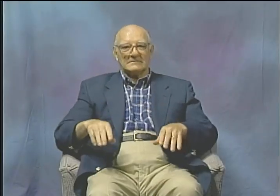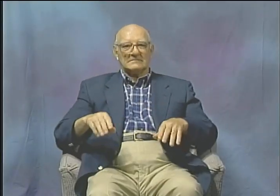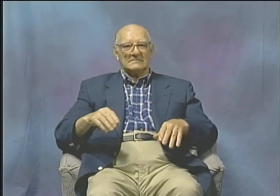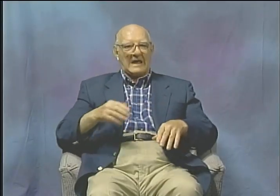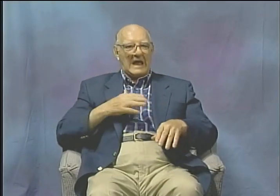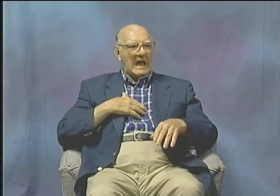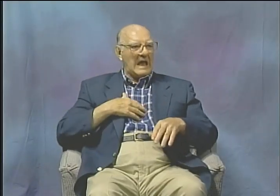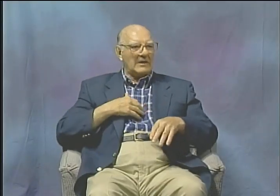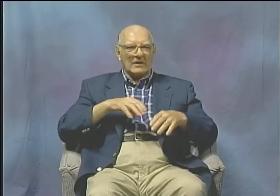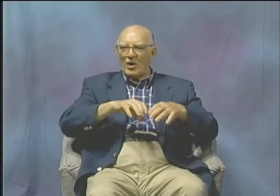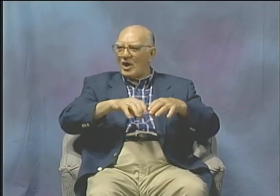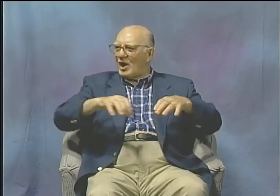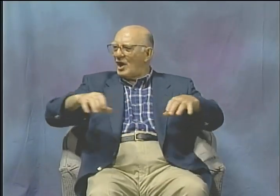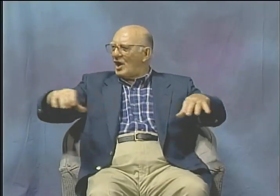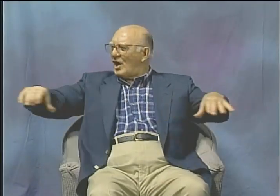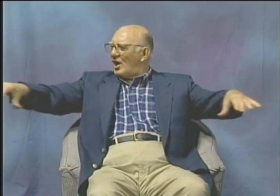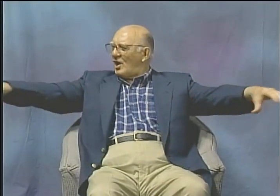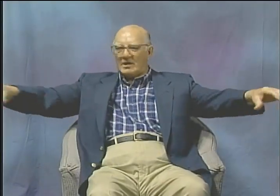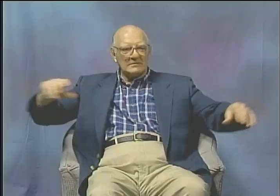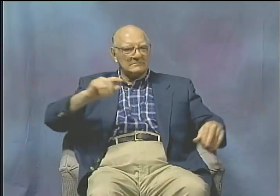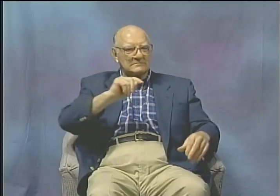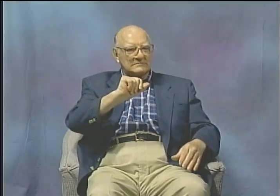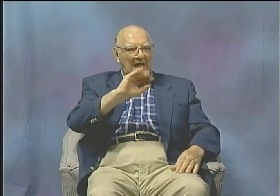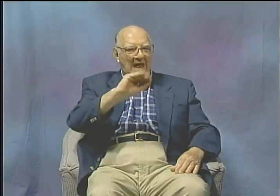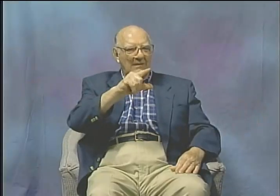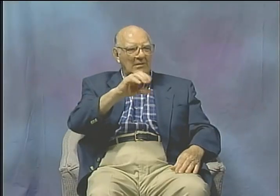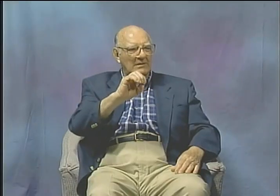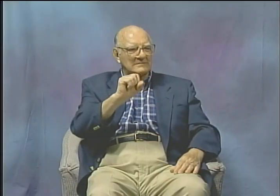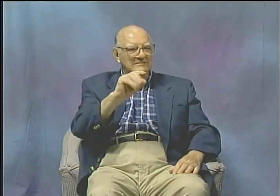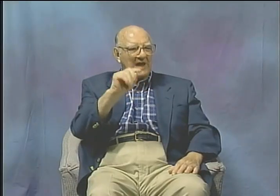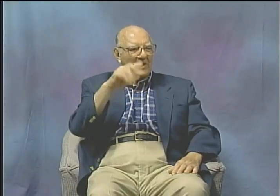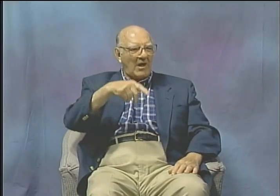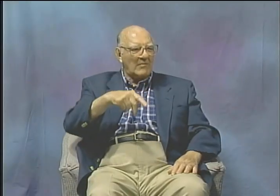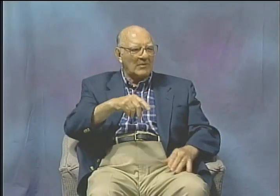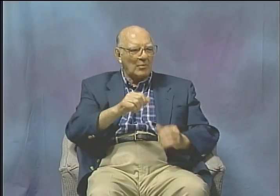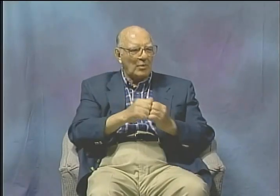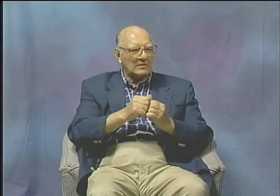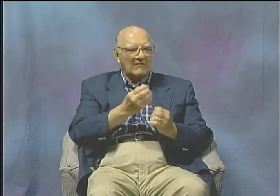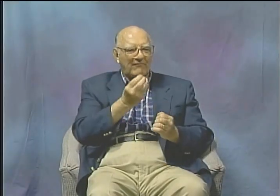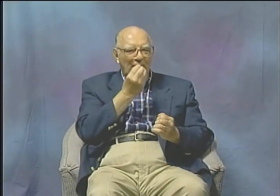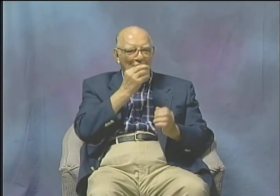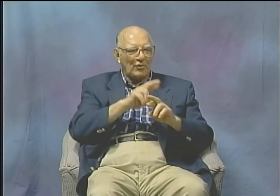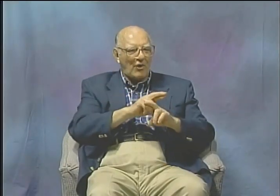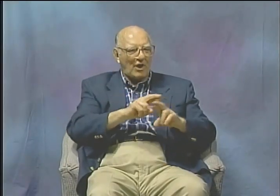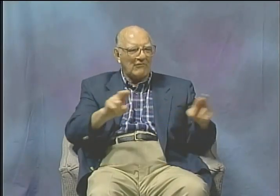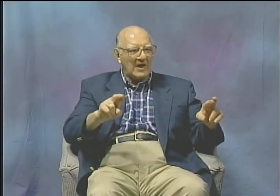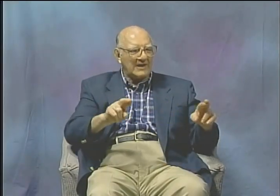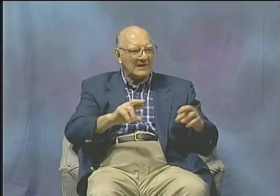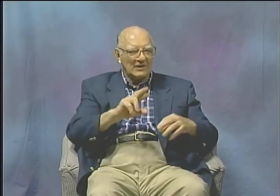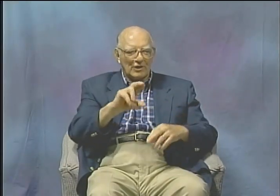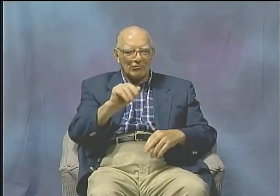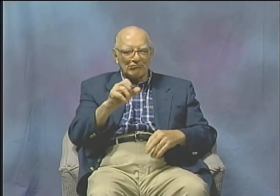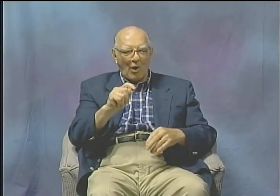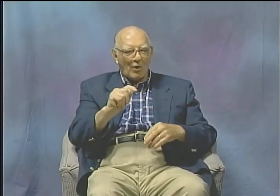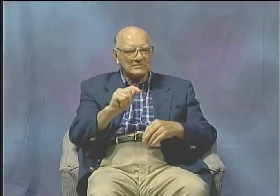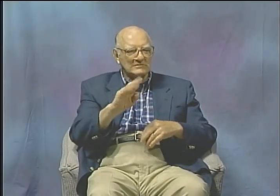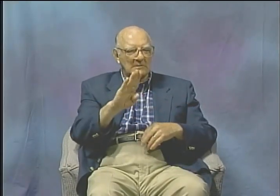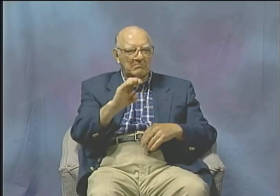They had a long table set up with food already. Roast